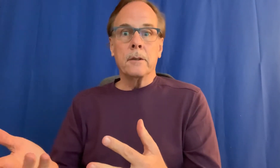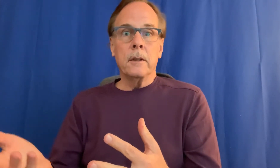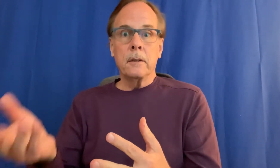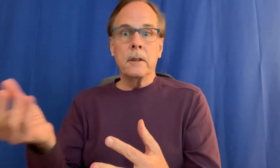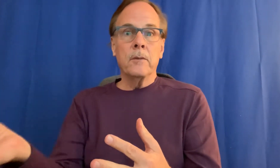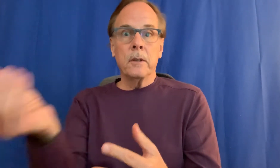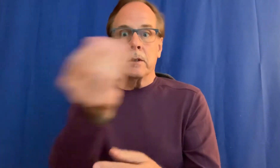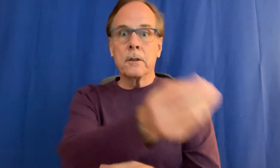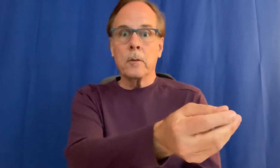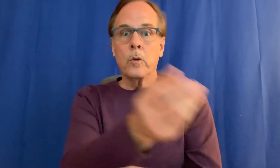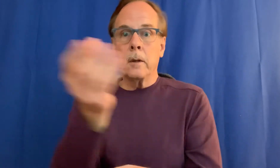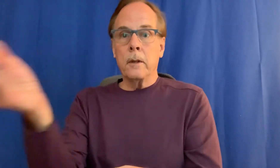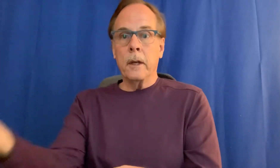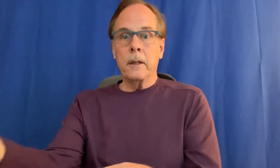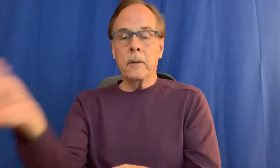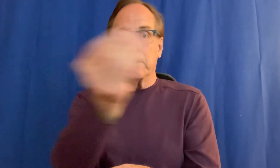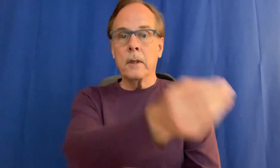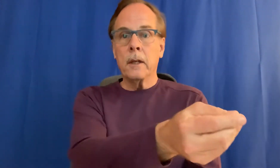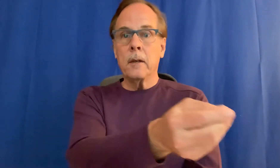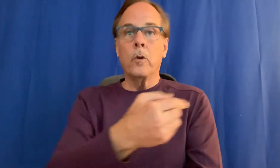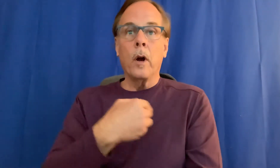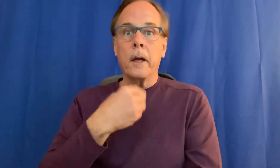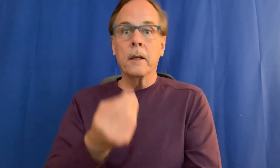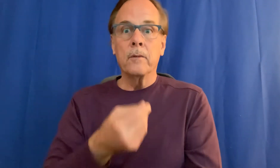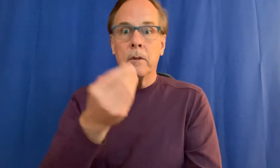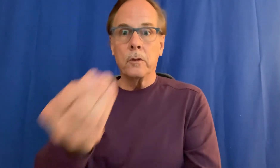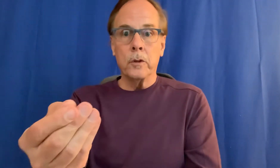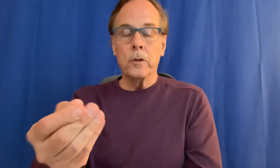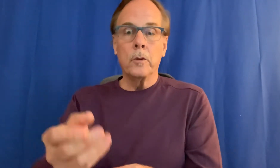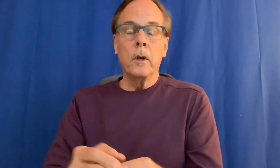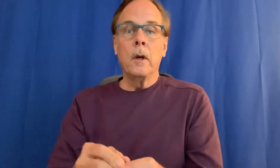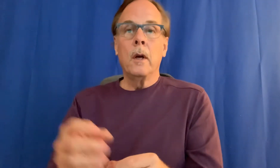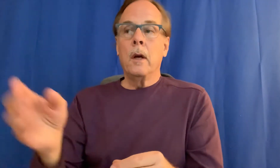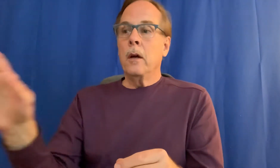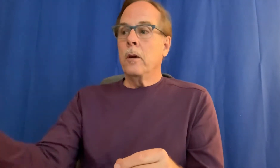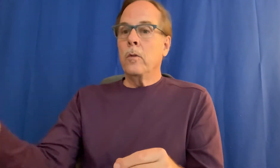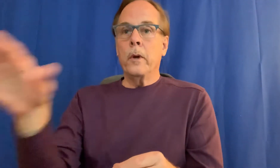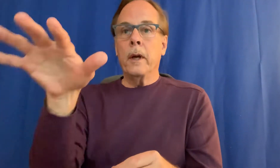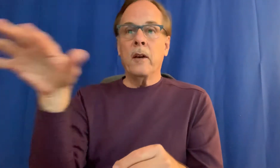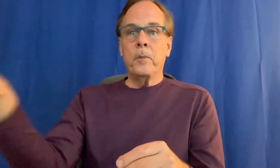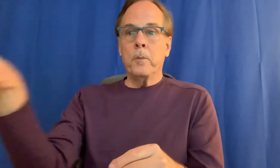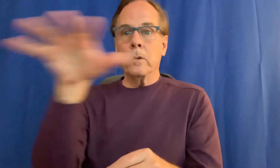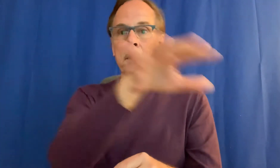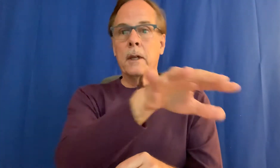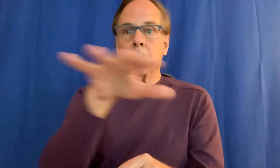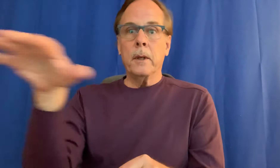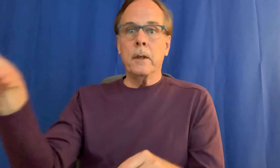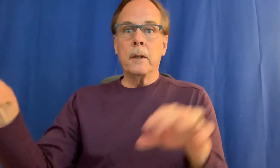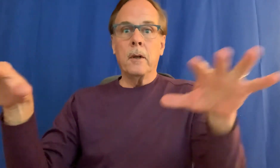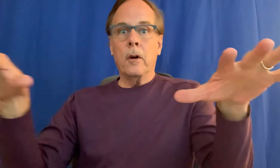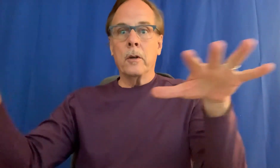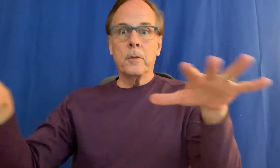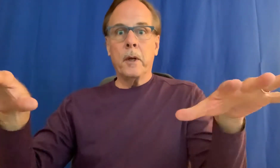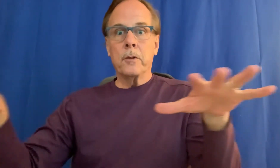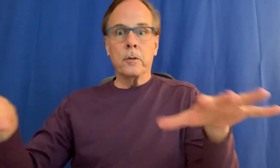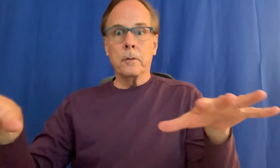in giving to someone, they give to them, or I give to you. We have people set up in our spatial, in